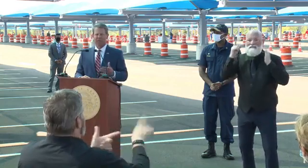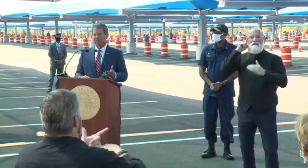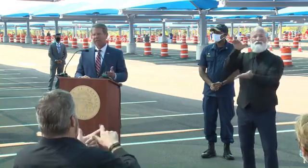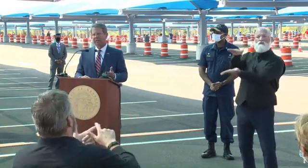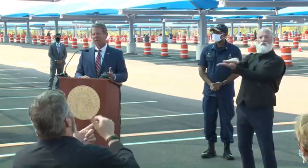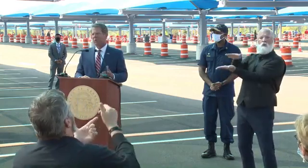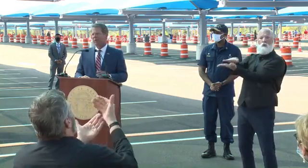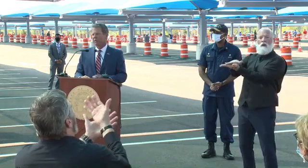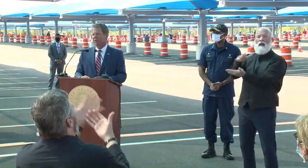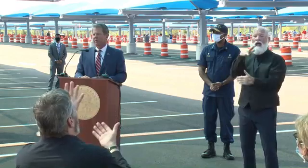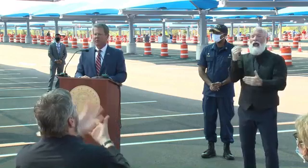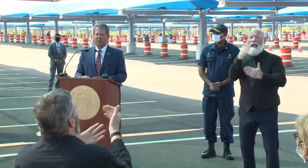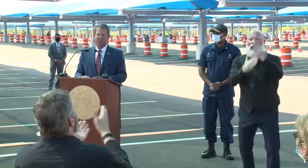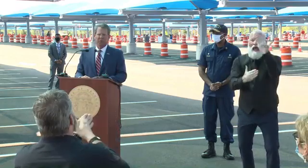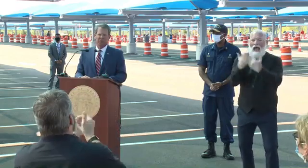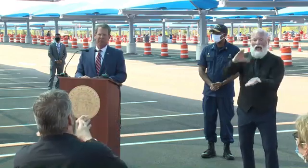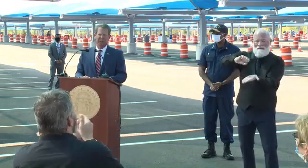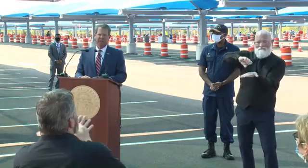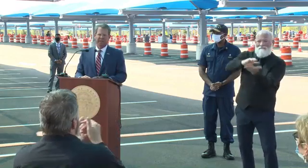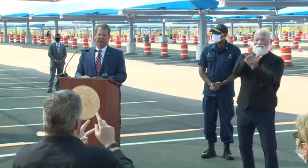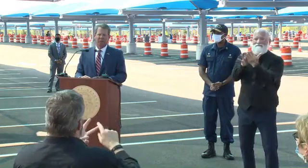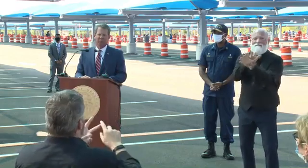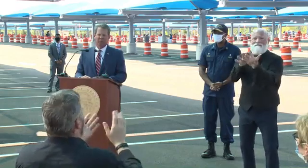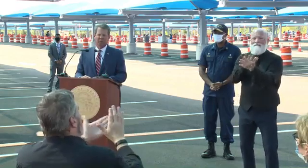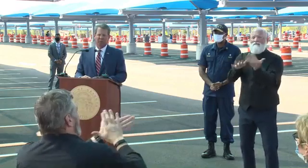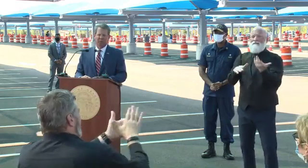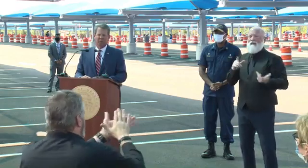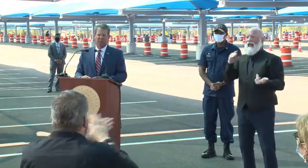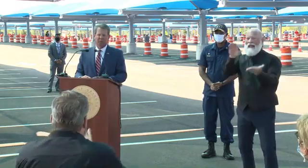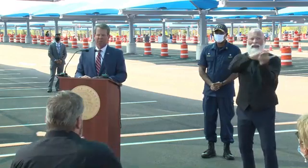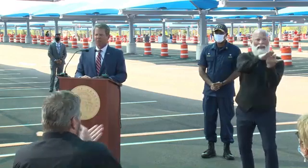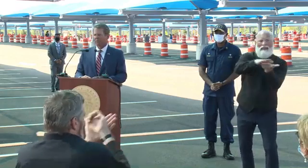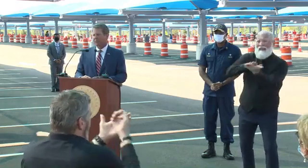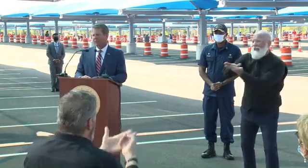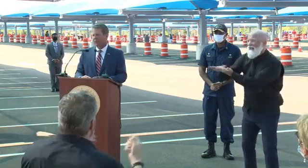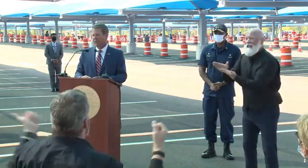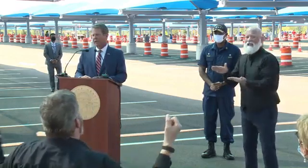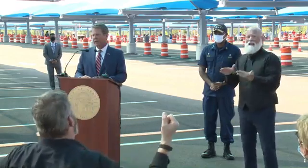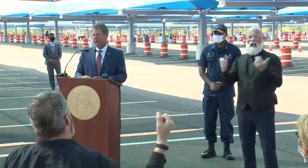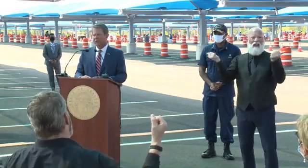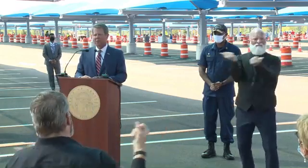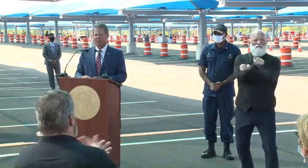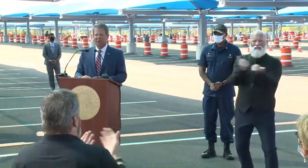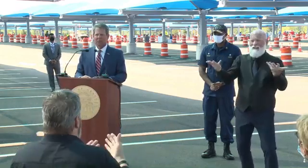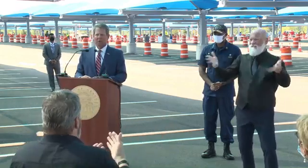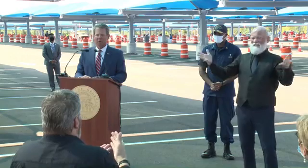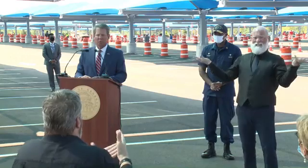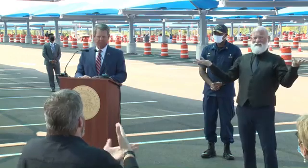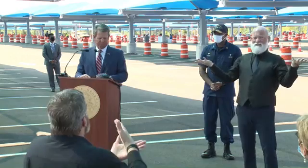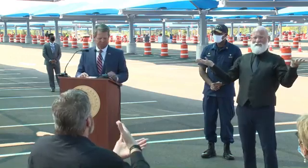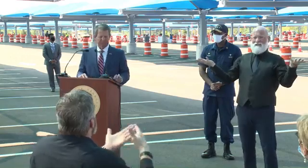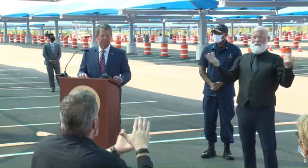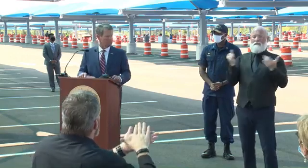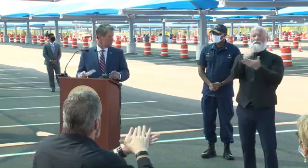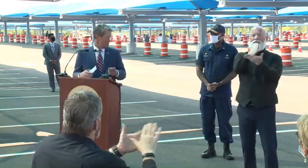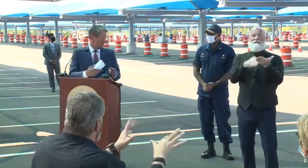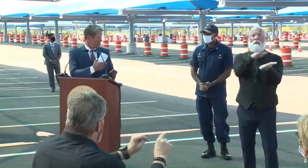to be able to, cleaning equipment, to give them the tools that they need to open. And some of them are doing that, others are virtual.